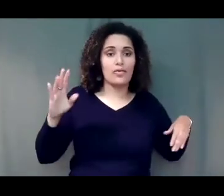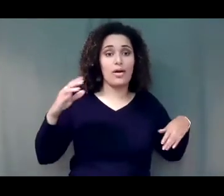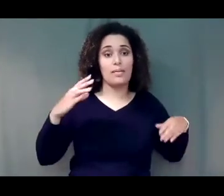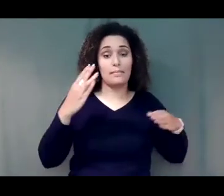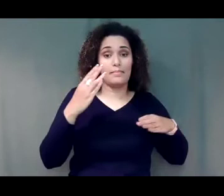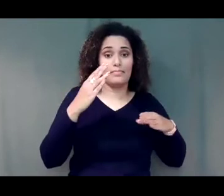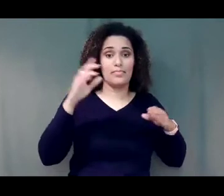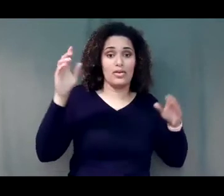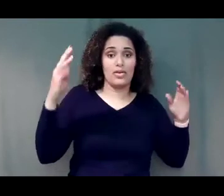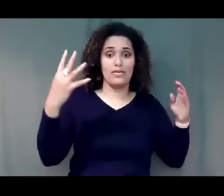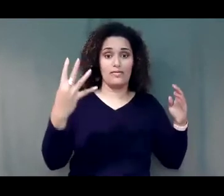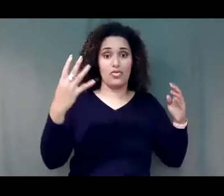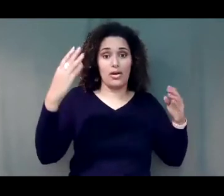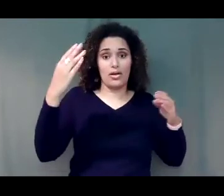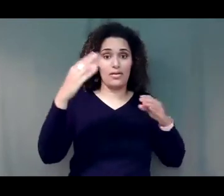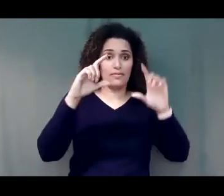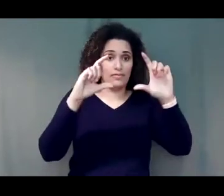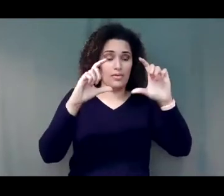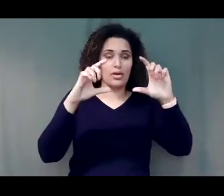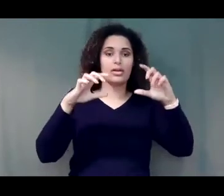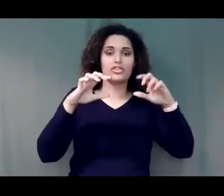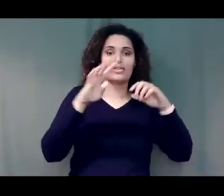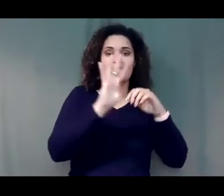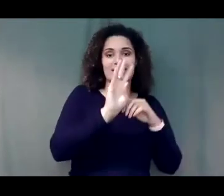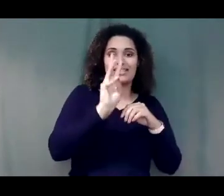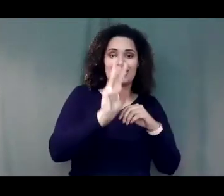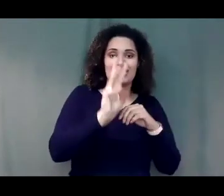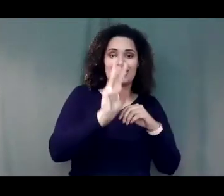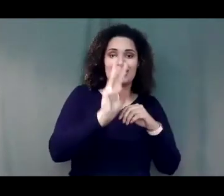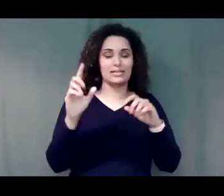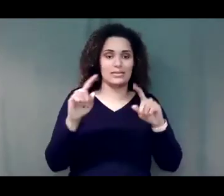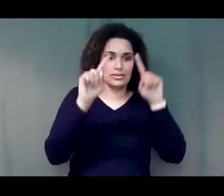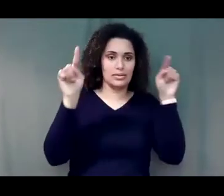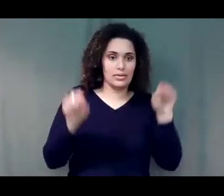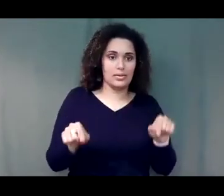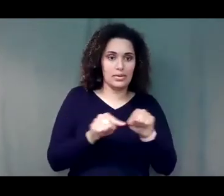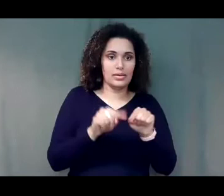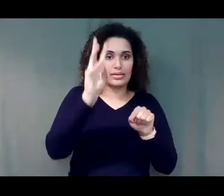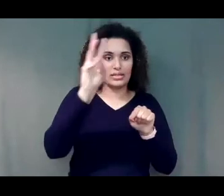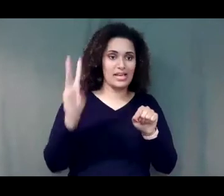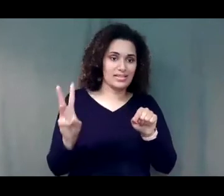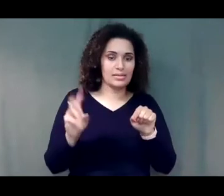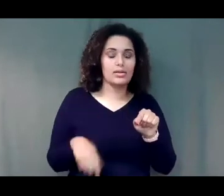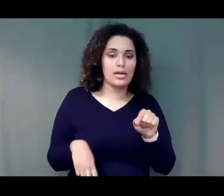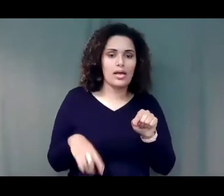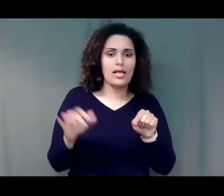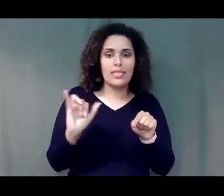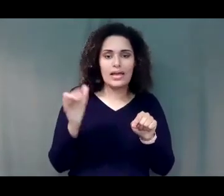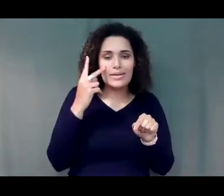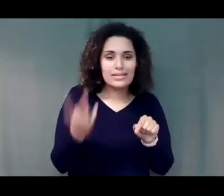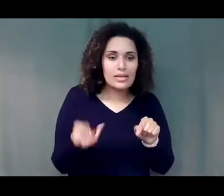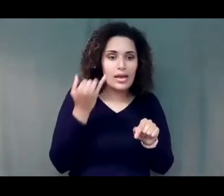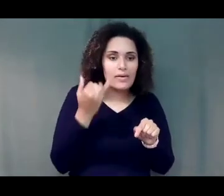kind of 6x6s, yep. 6x6s. Yeah. Posts. And like you would see if you